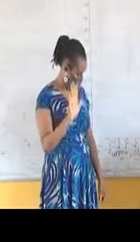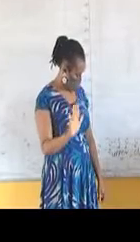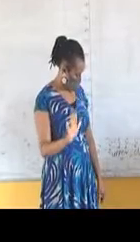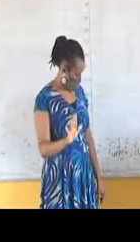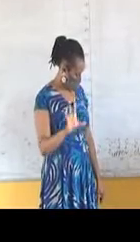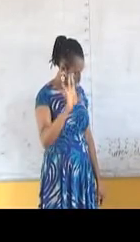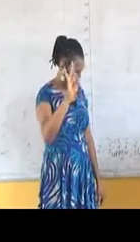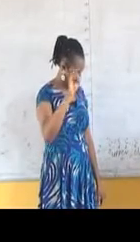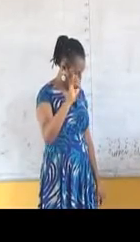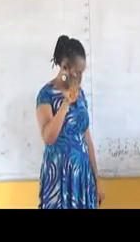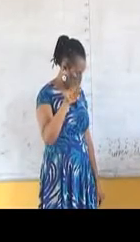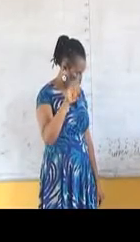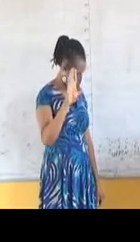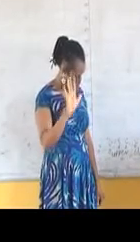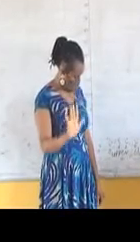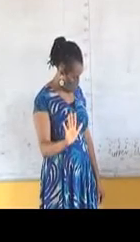70.5,